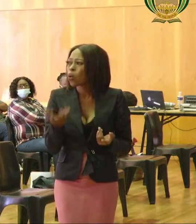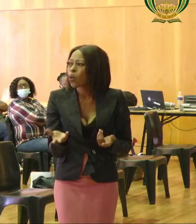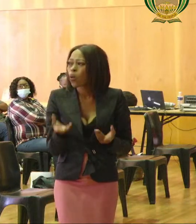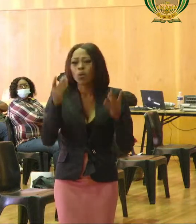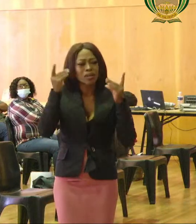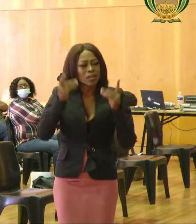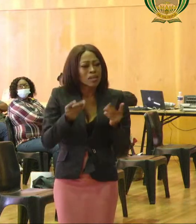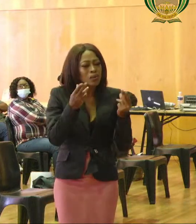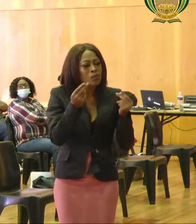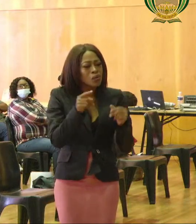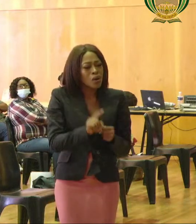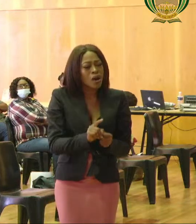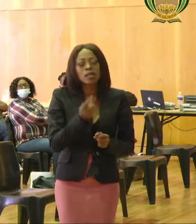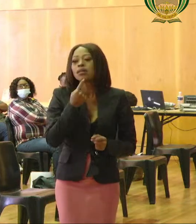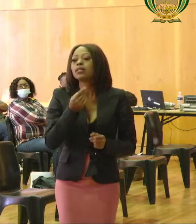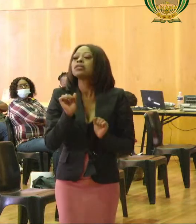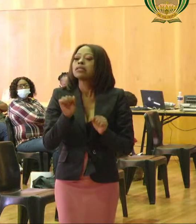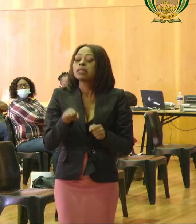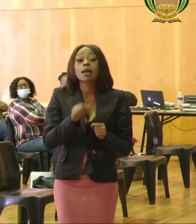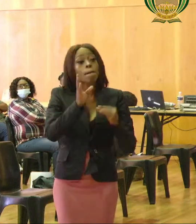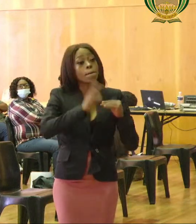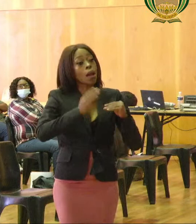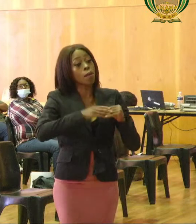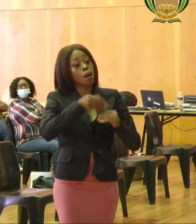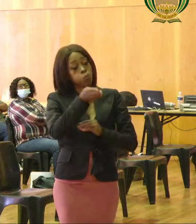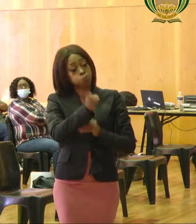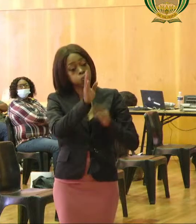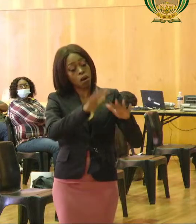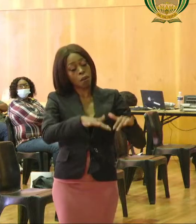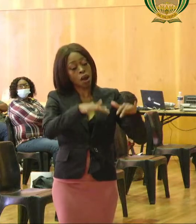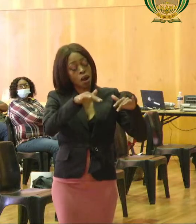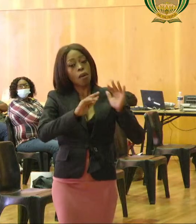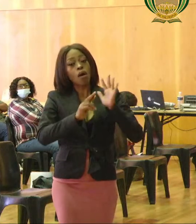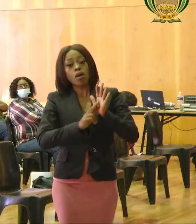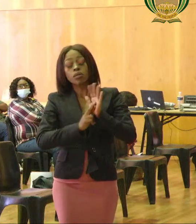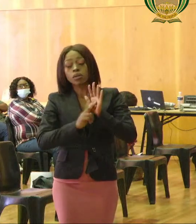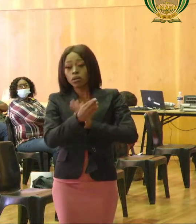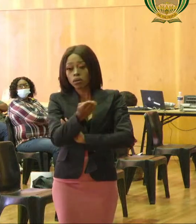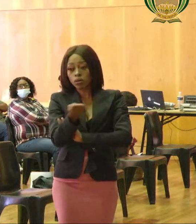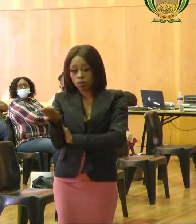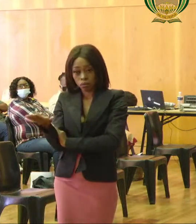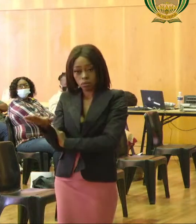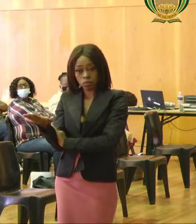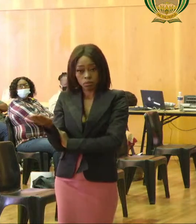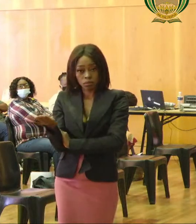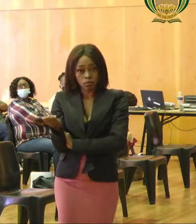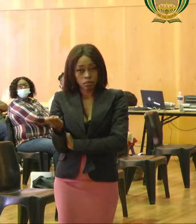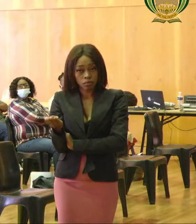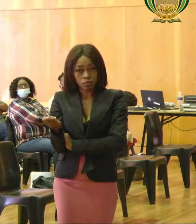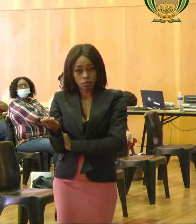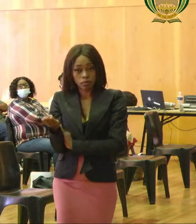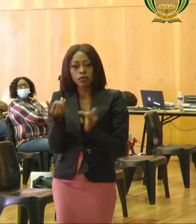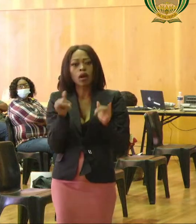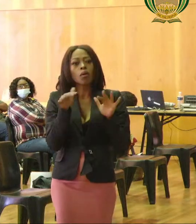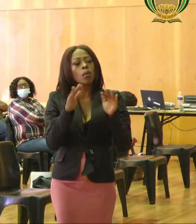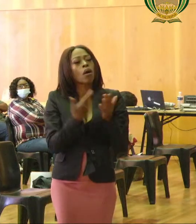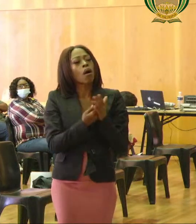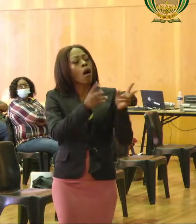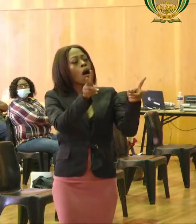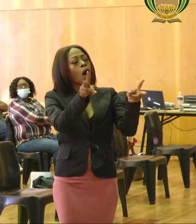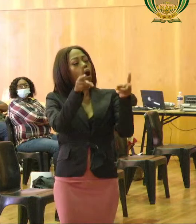iingxelo zenu ukuthi ngoku nali ilungu elikhoyo elisepalamente elimele nina. Now ke ngoku abantu babone into yoba